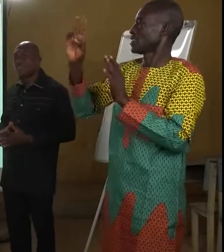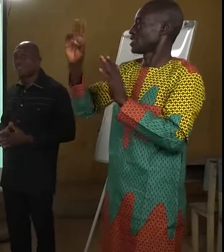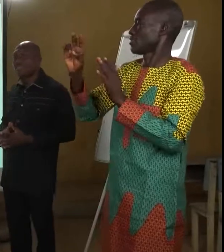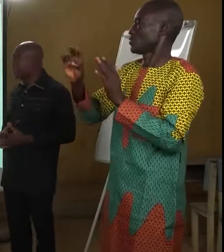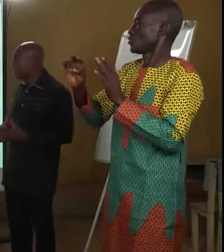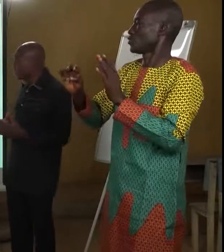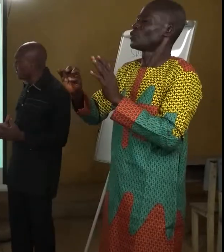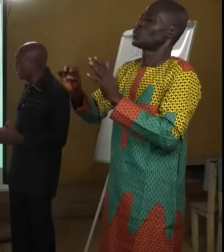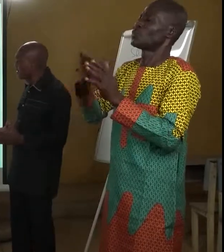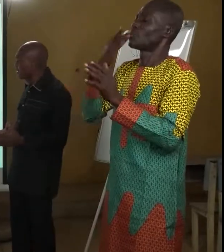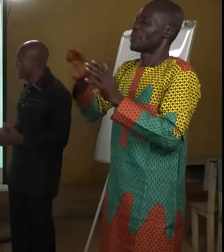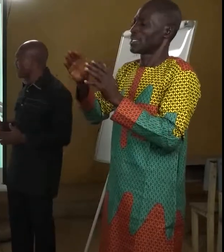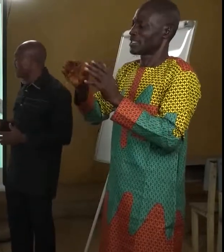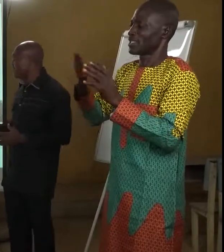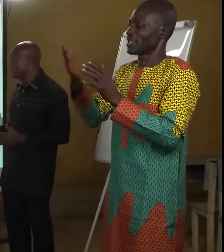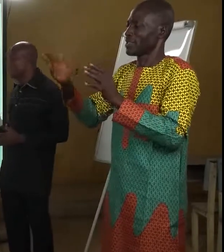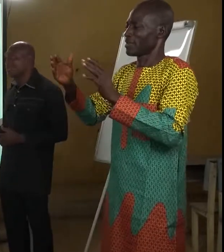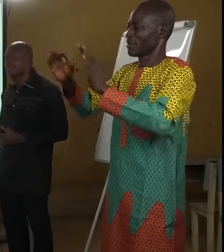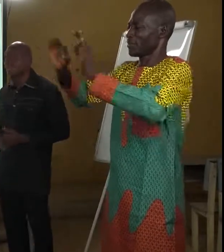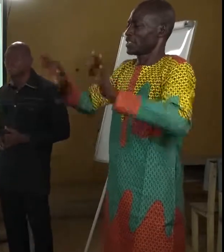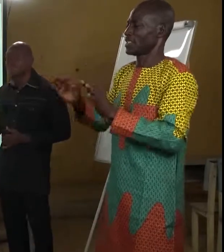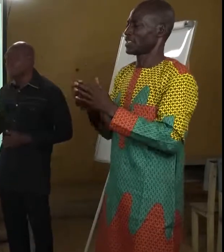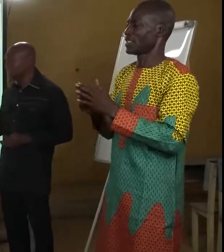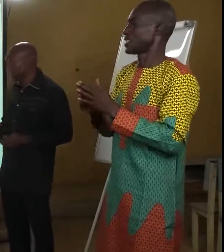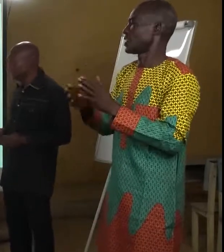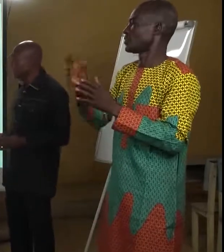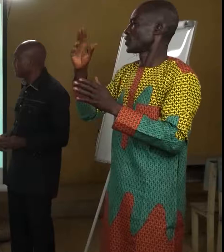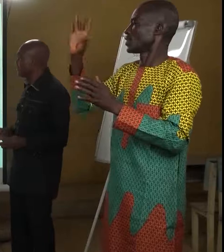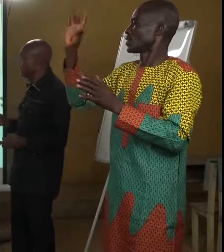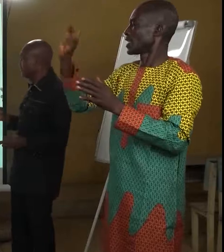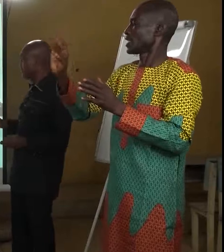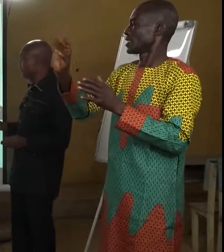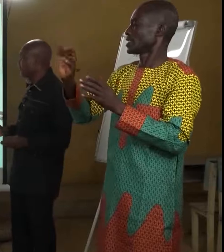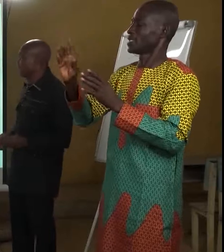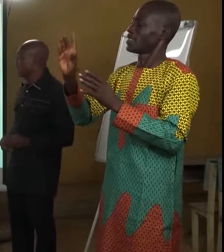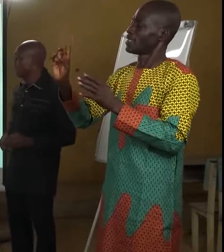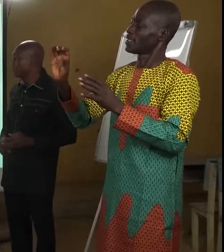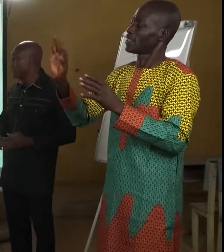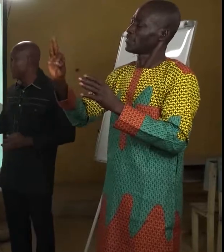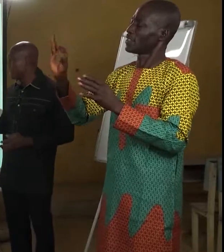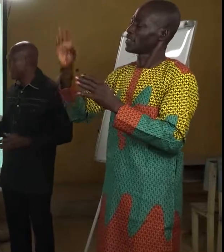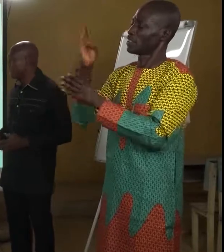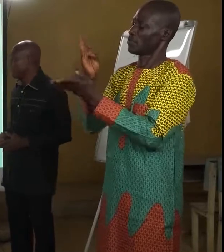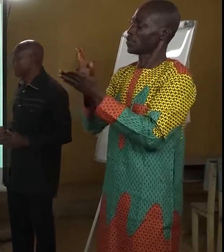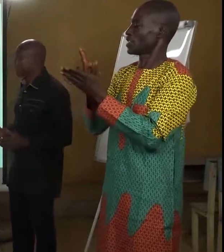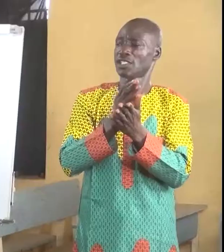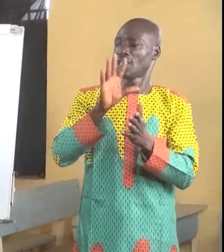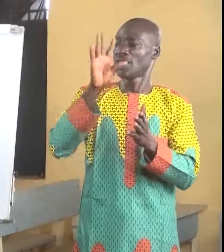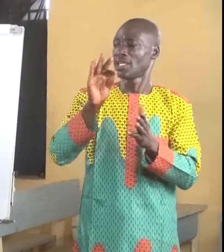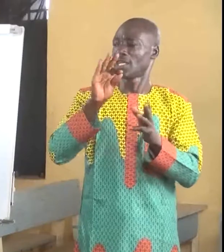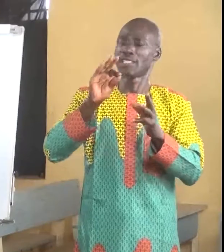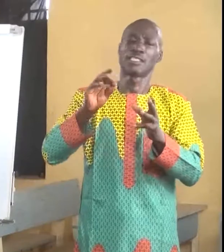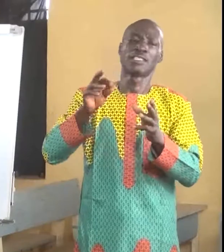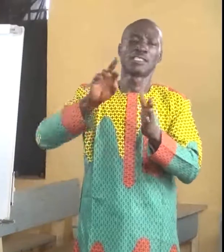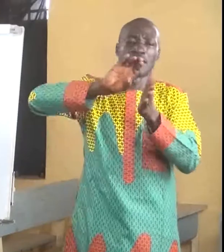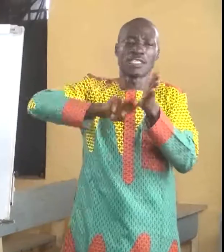storage facilities. Eight, deficit budget. Nine, reduction in imports, and 10, natural